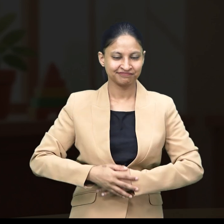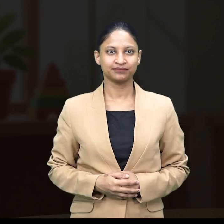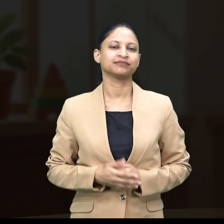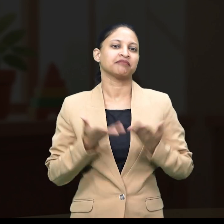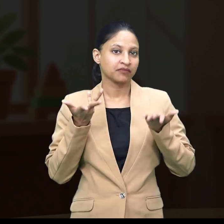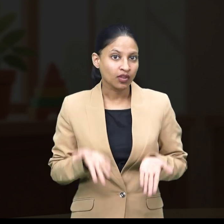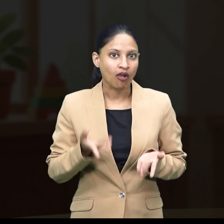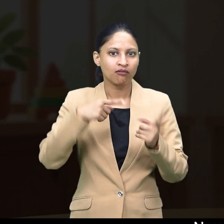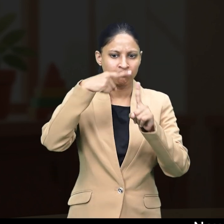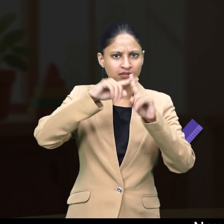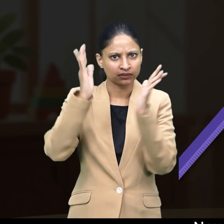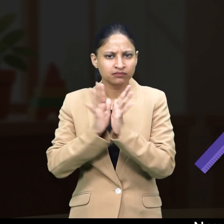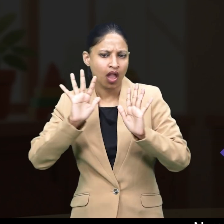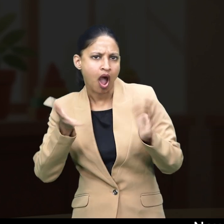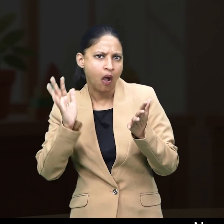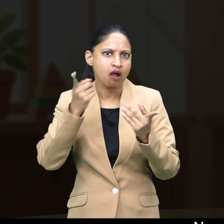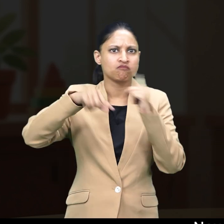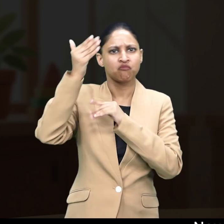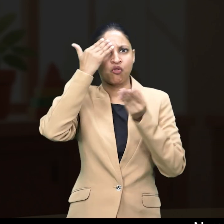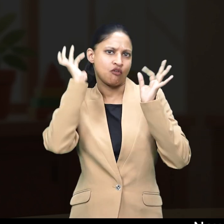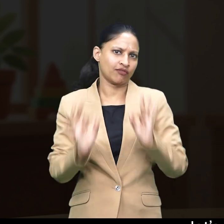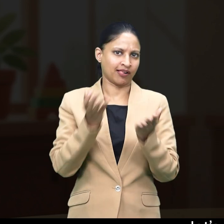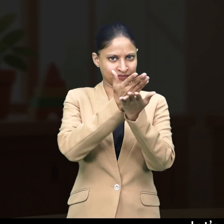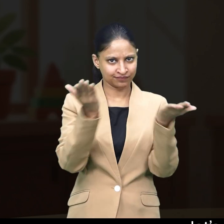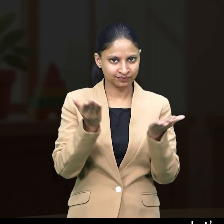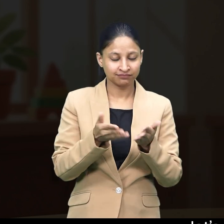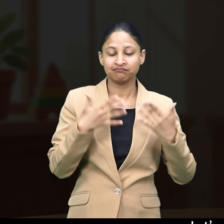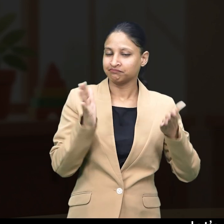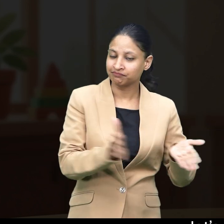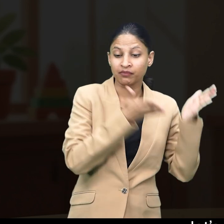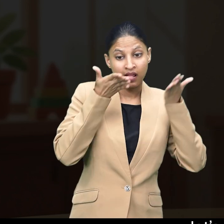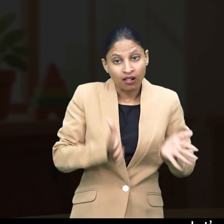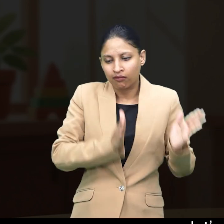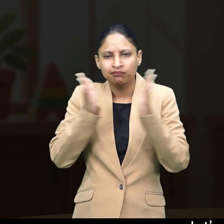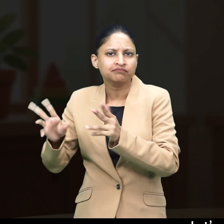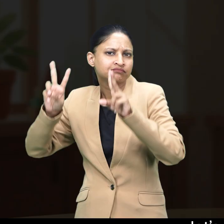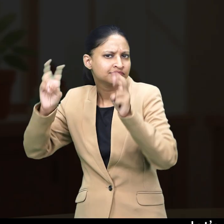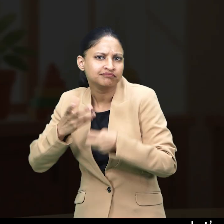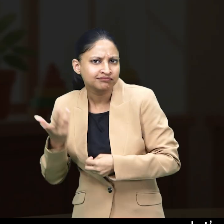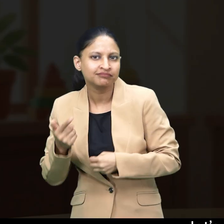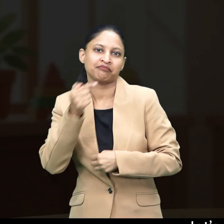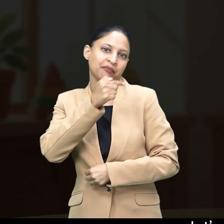job! Now that we know addition, let's move on to subtraction.